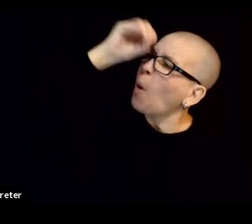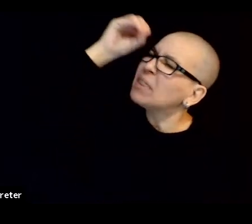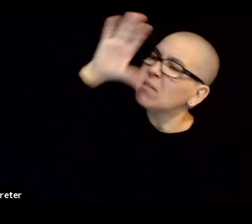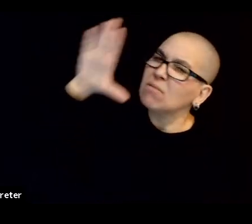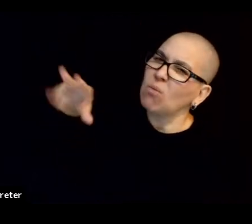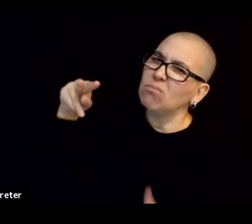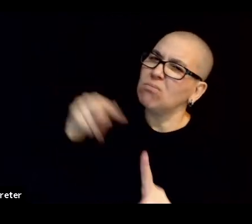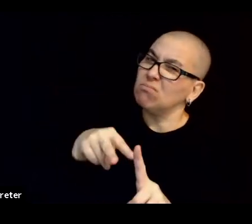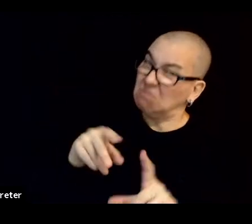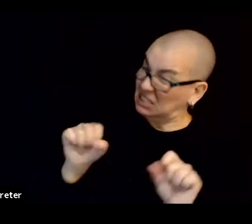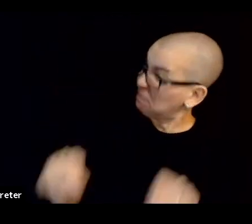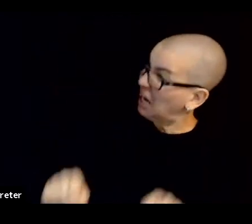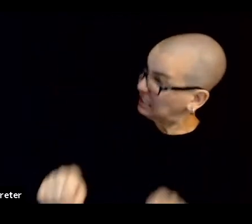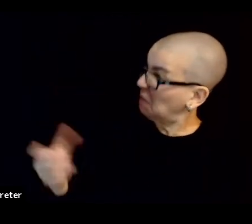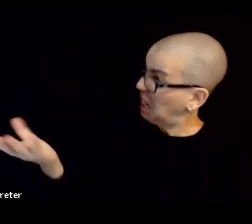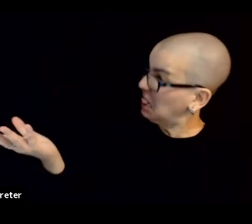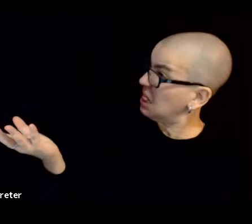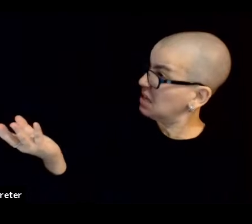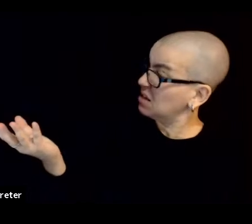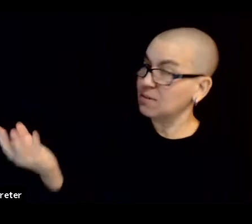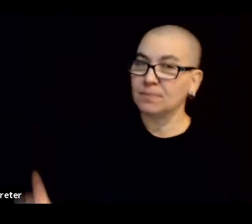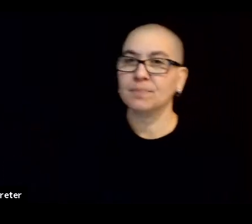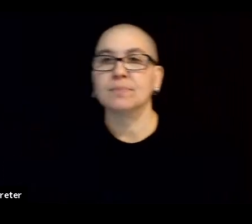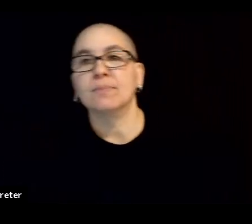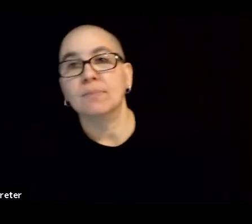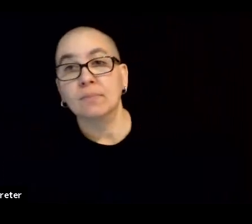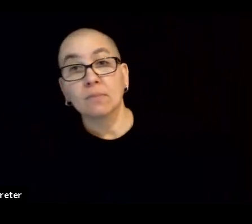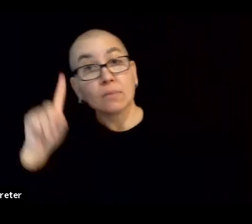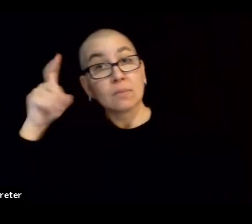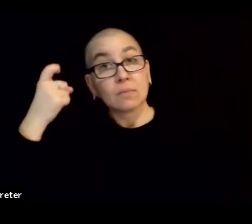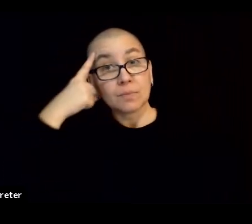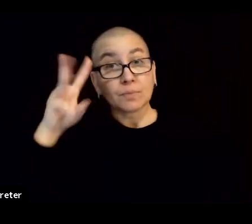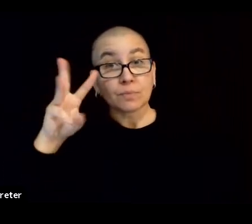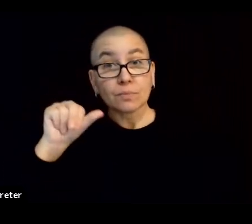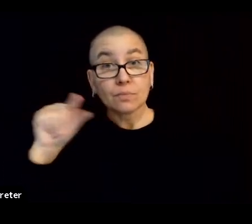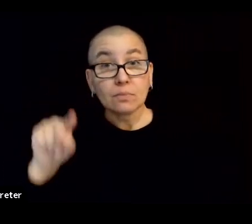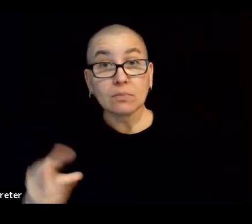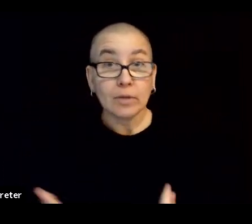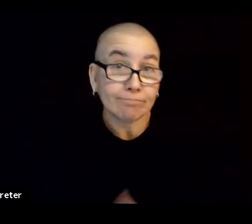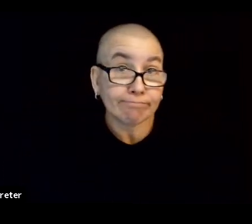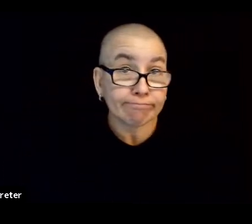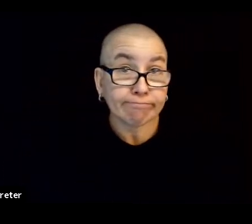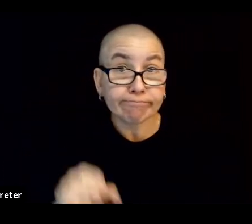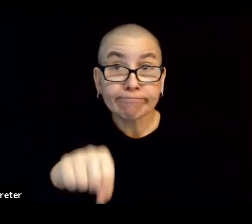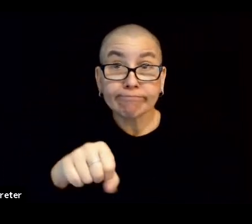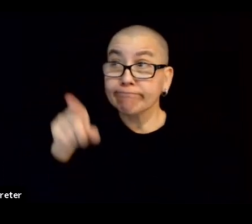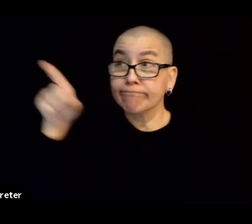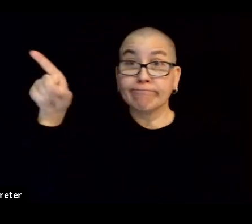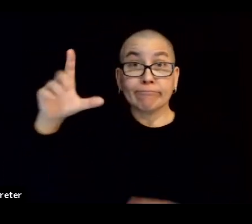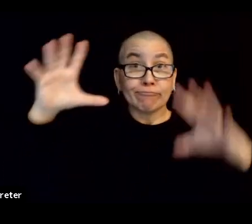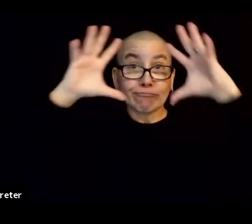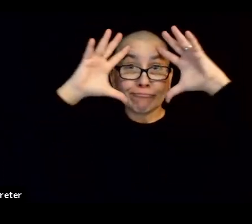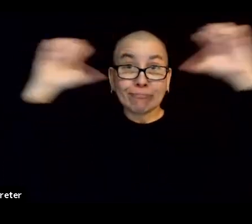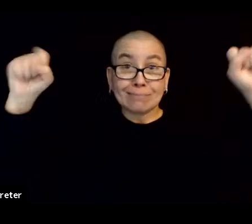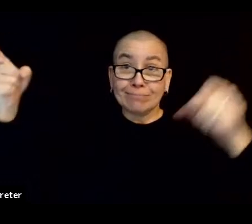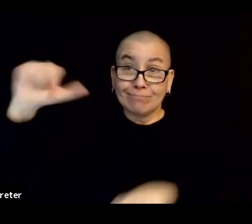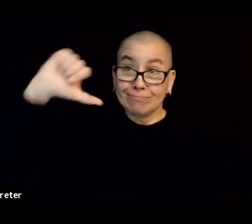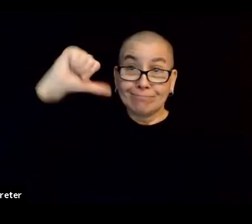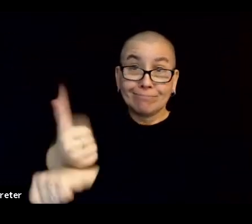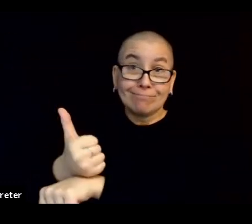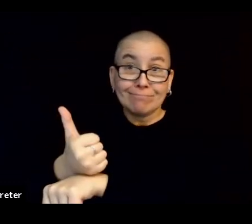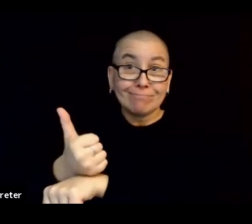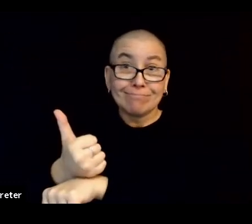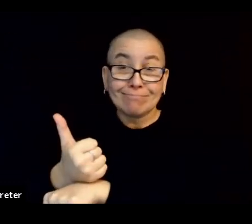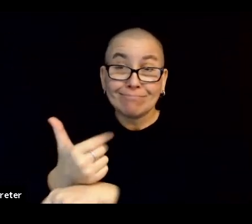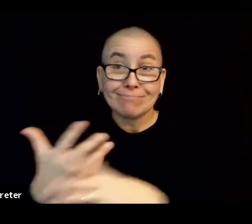When a president of the United States decides to make this the top priority, as it should have been last March, instead of telling us it was one or two people and it would go